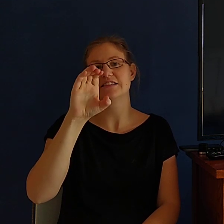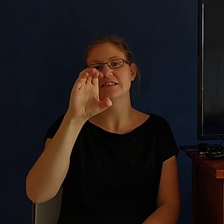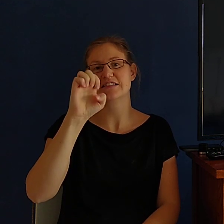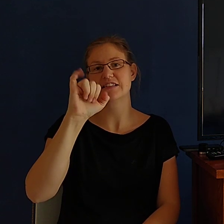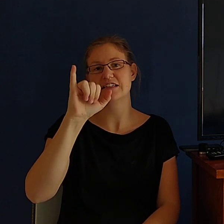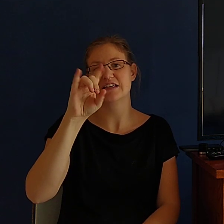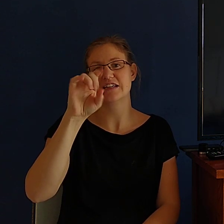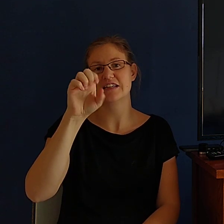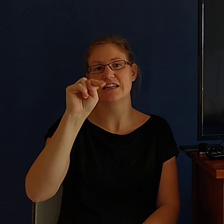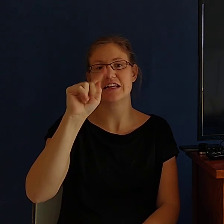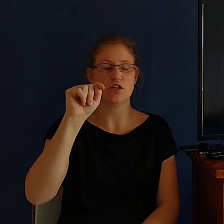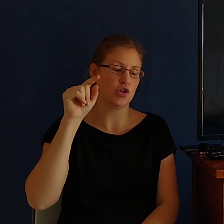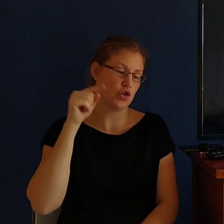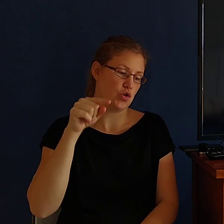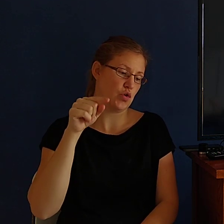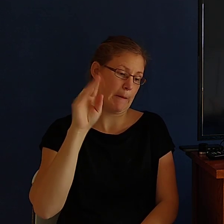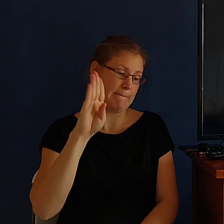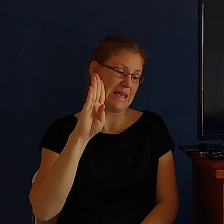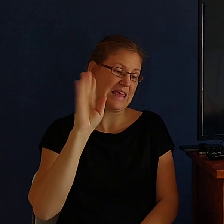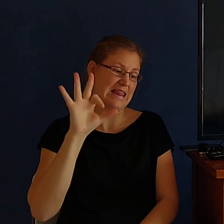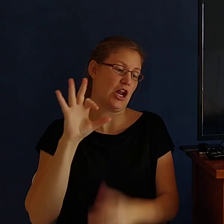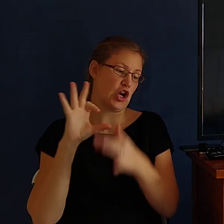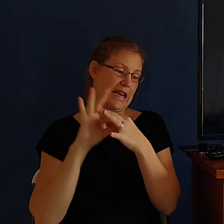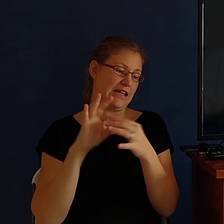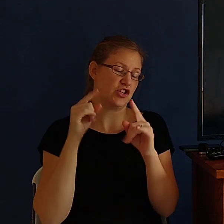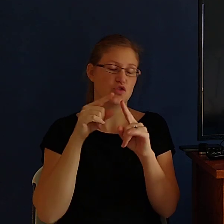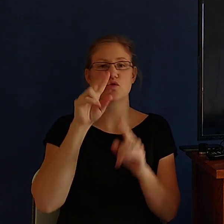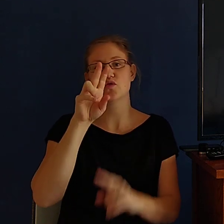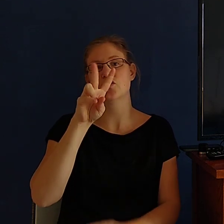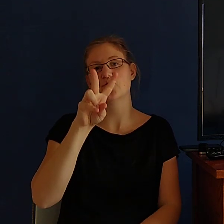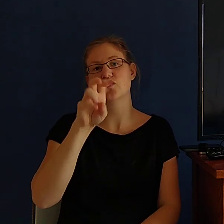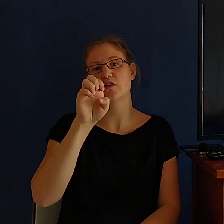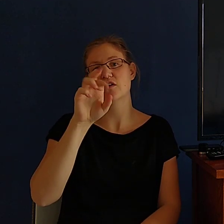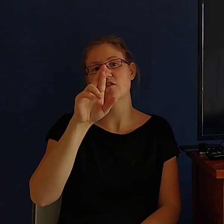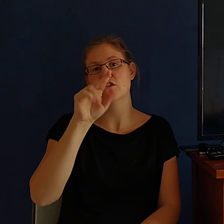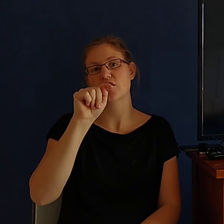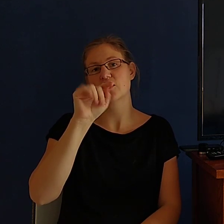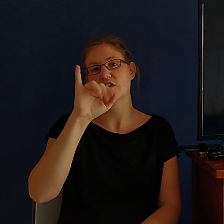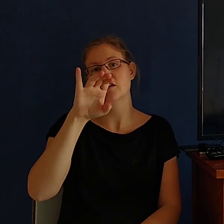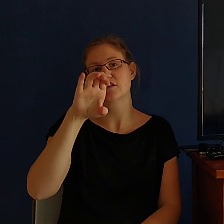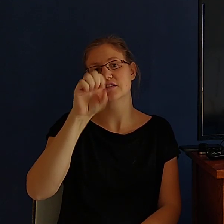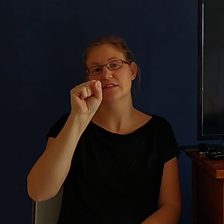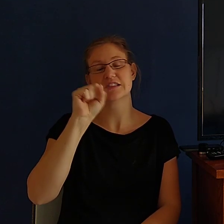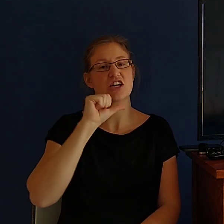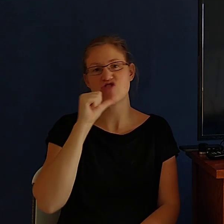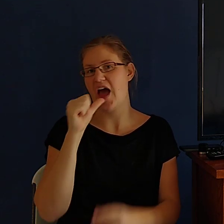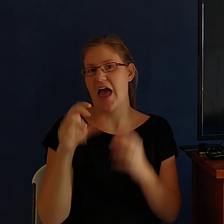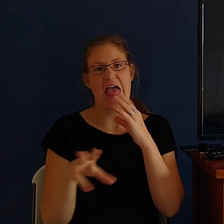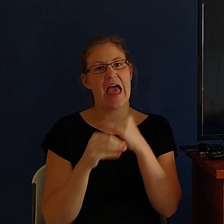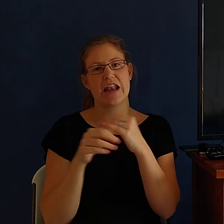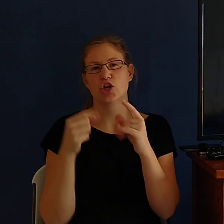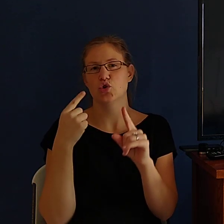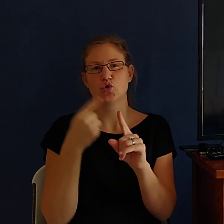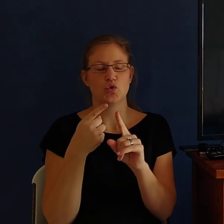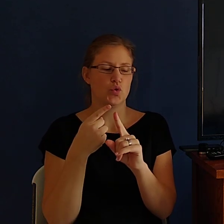are connected to the vertices that are not added to the our